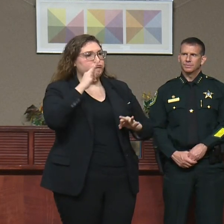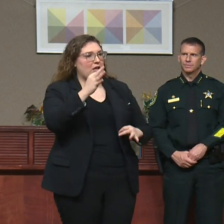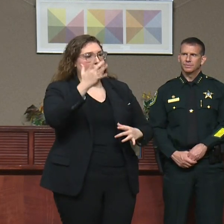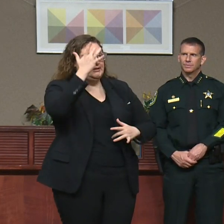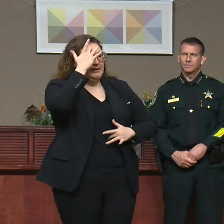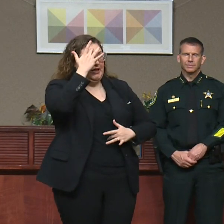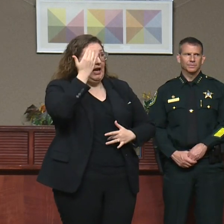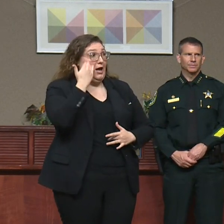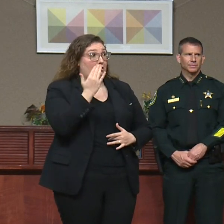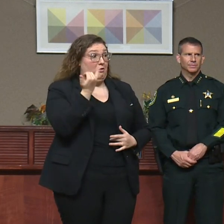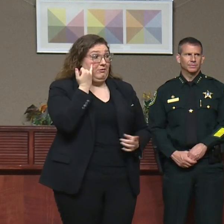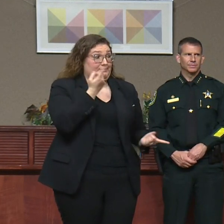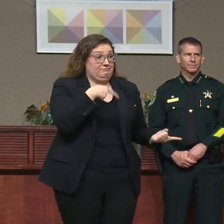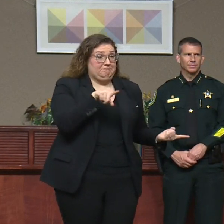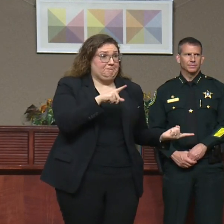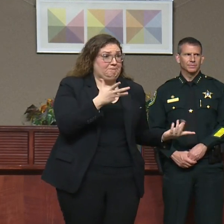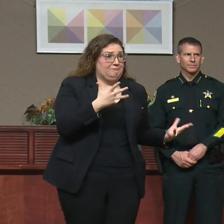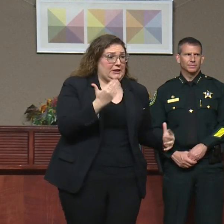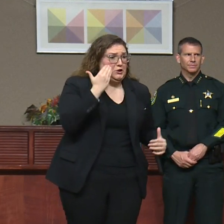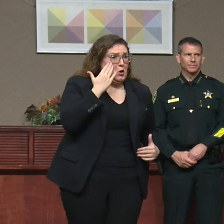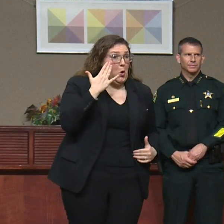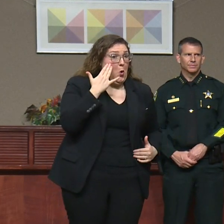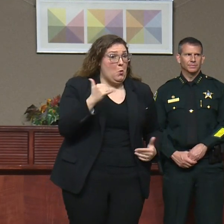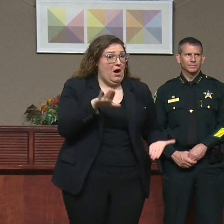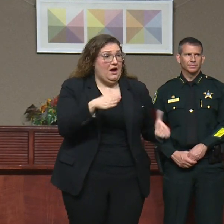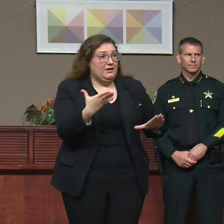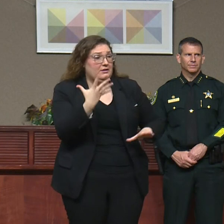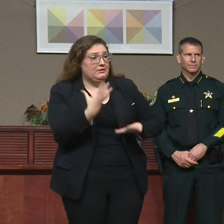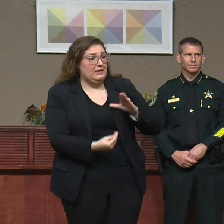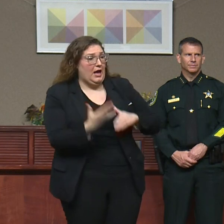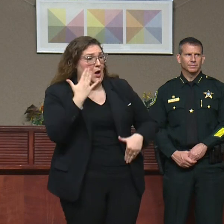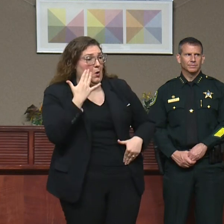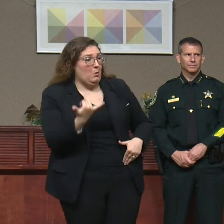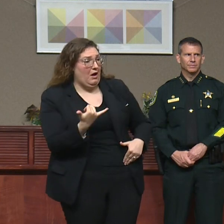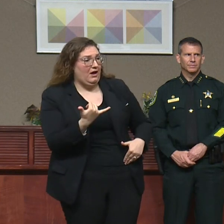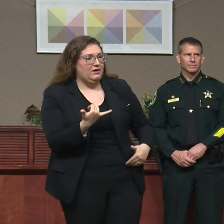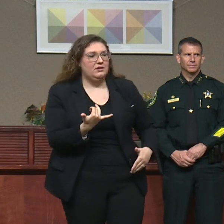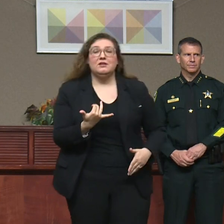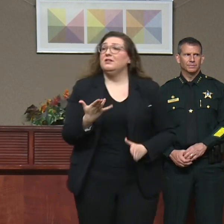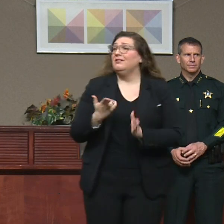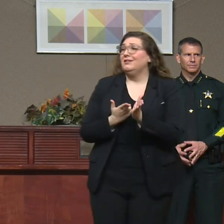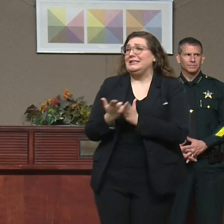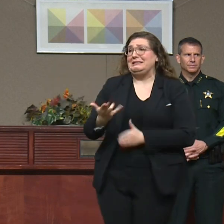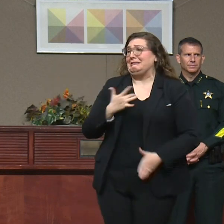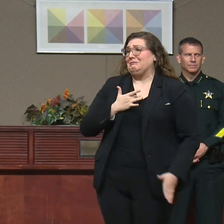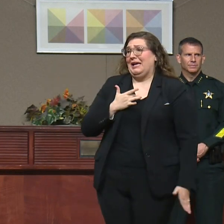she died or what the cause was. I normally don't know.